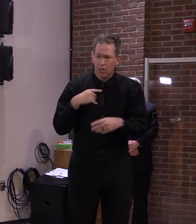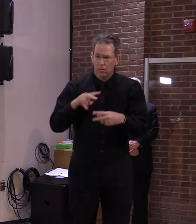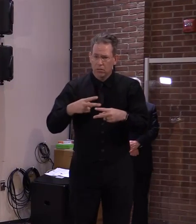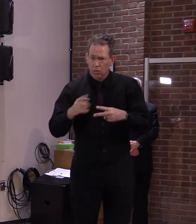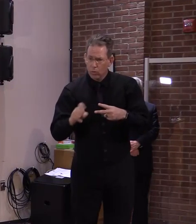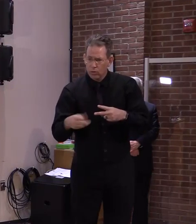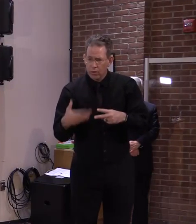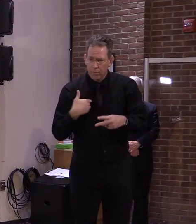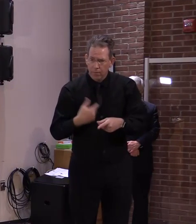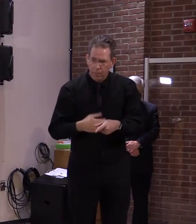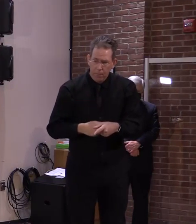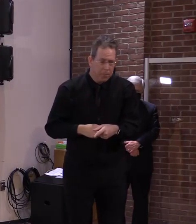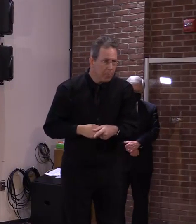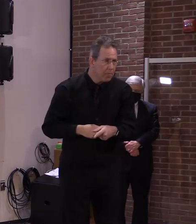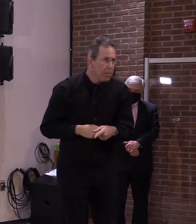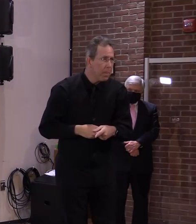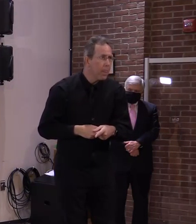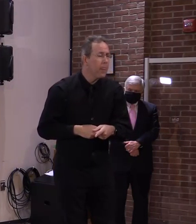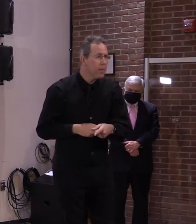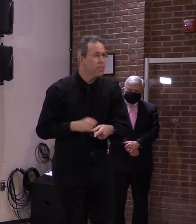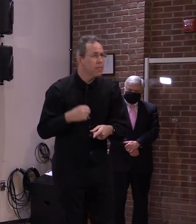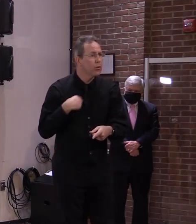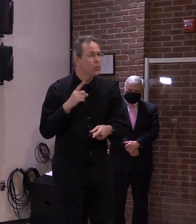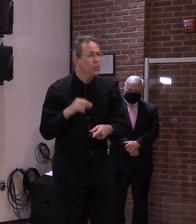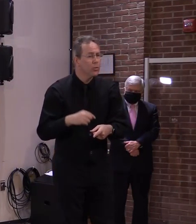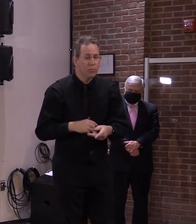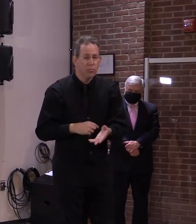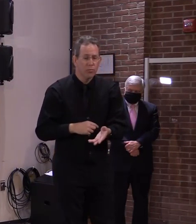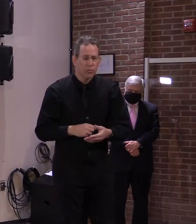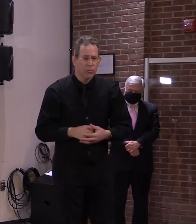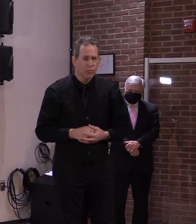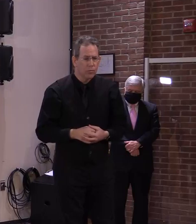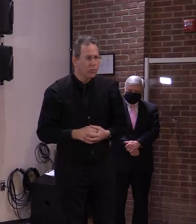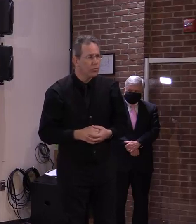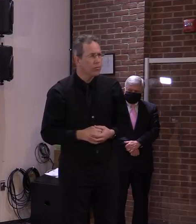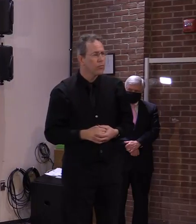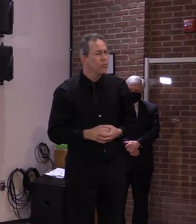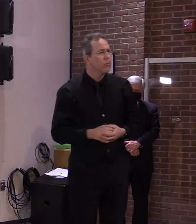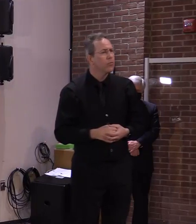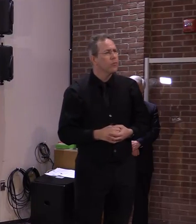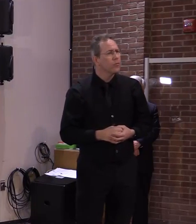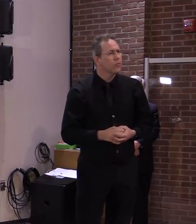you can hear me? I can. Okay, thanks. For now,